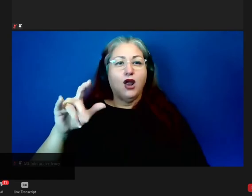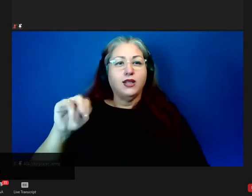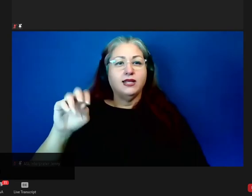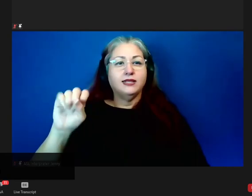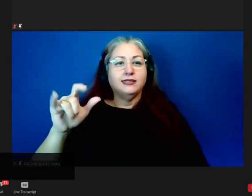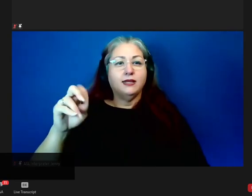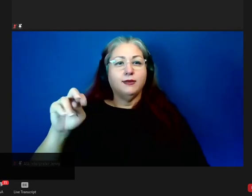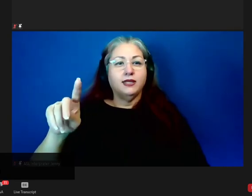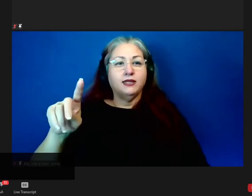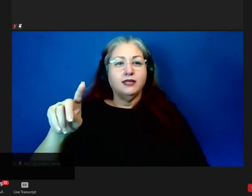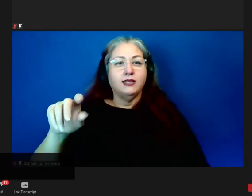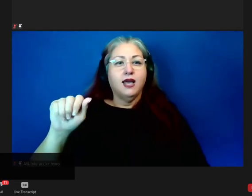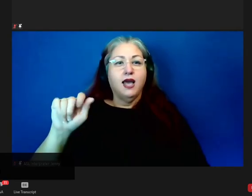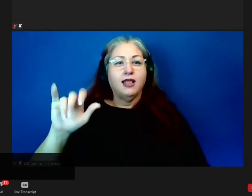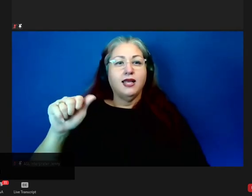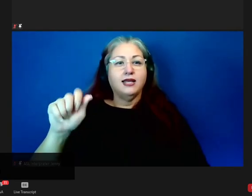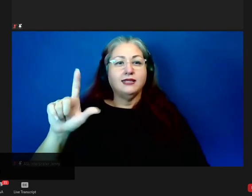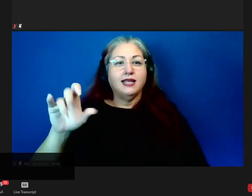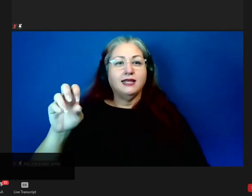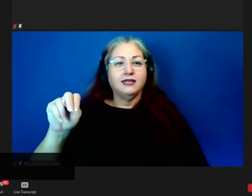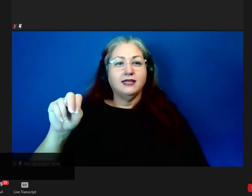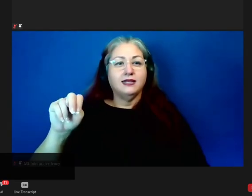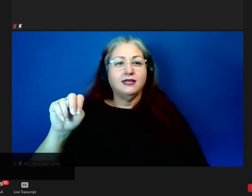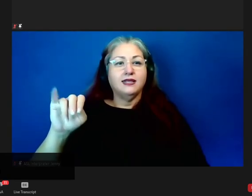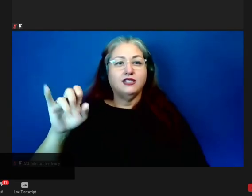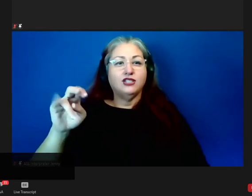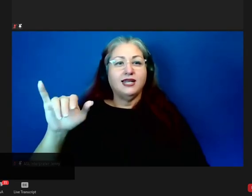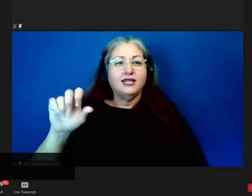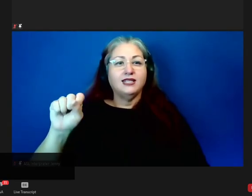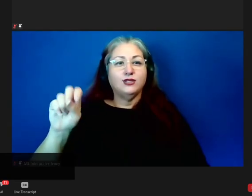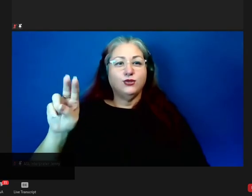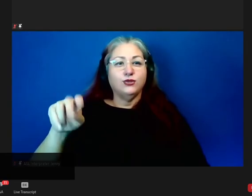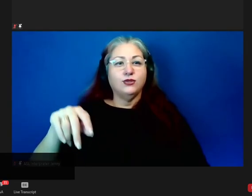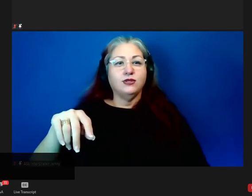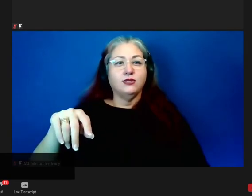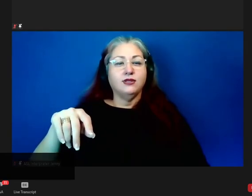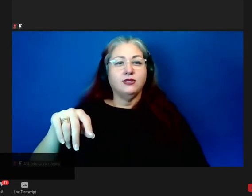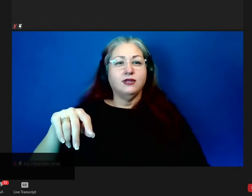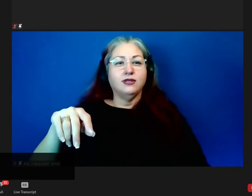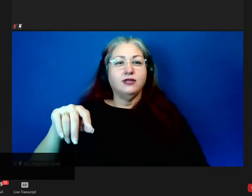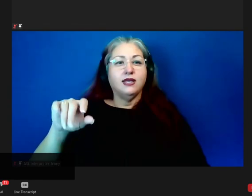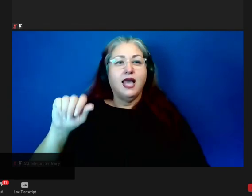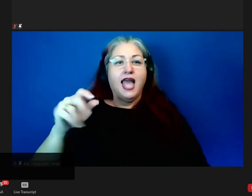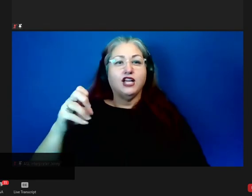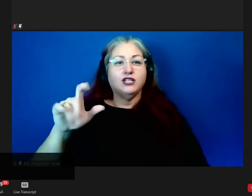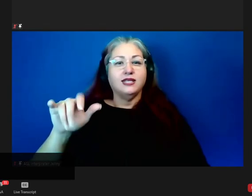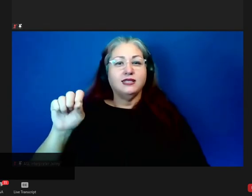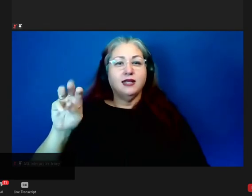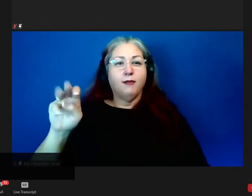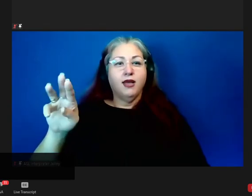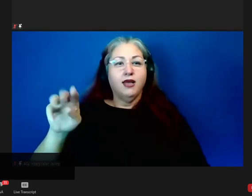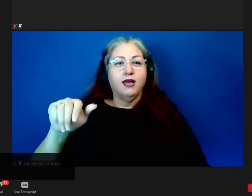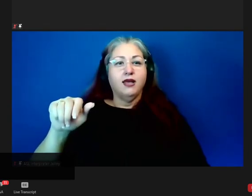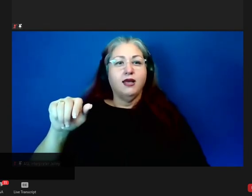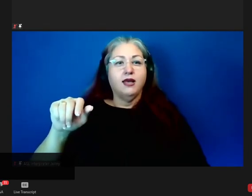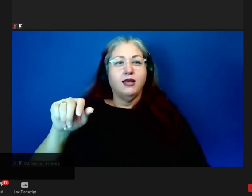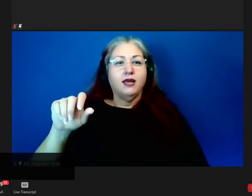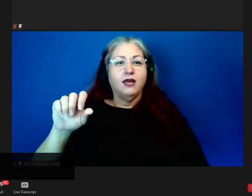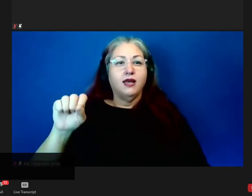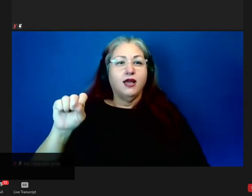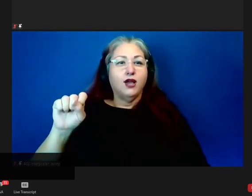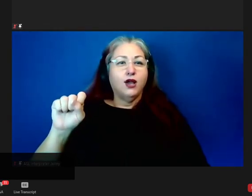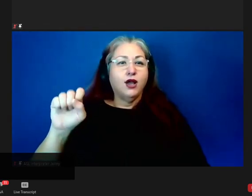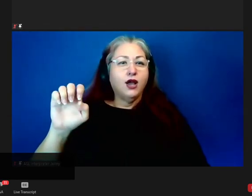Sigmund. Aaliyah Slayton. Jenny Sue. Ashley Surma. Monica